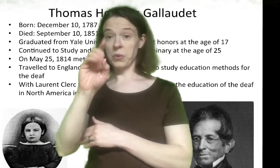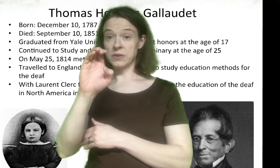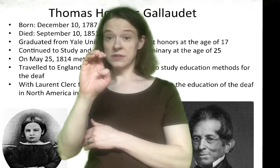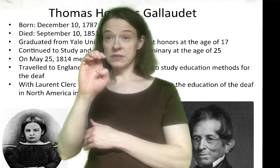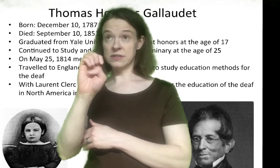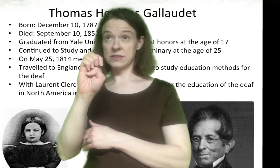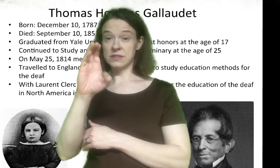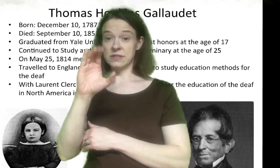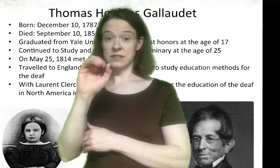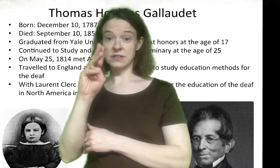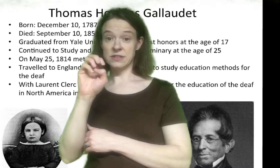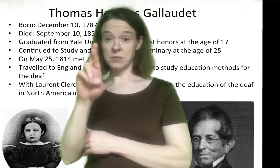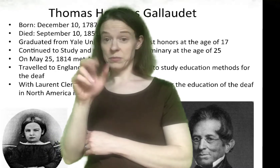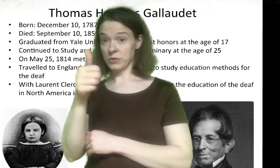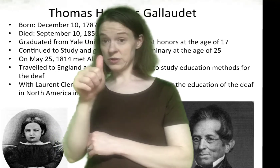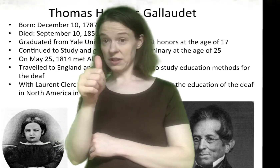He was born December 10th,